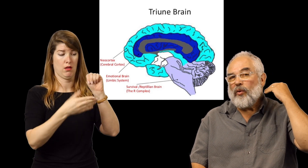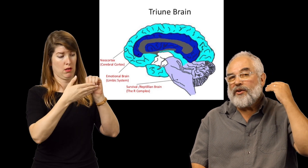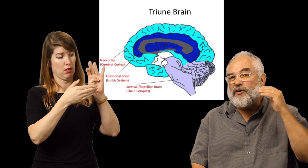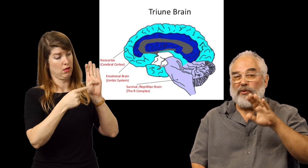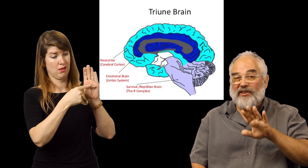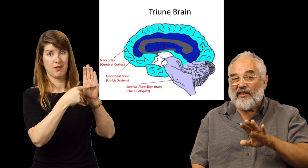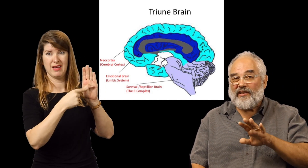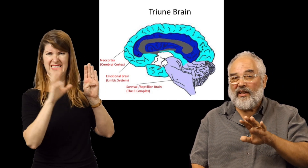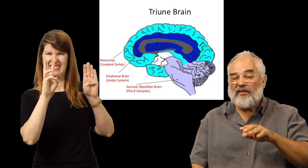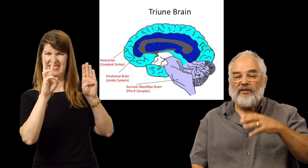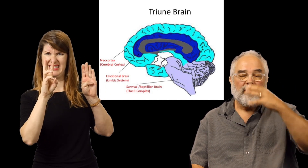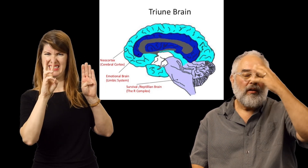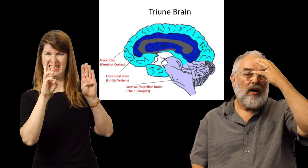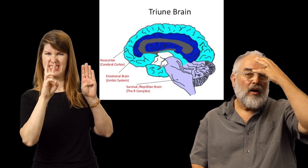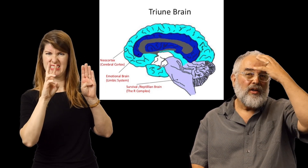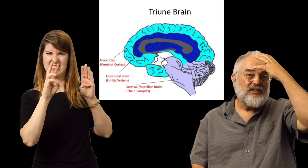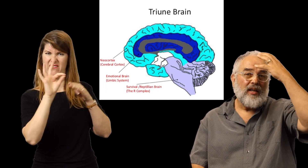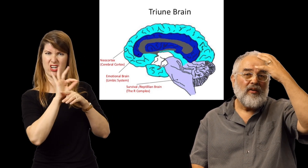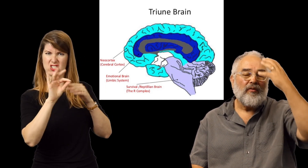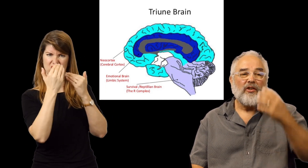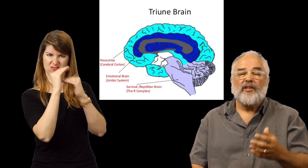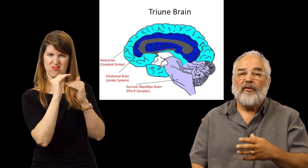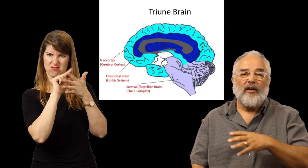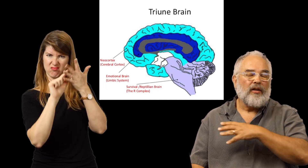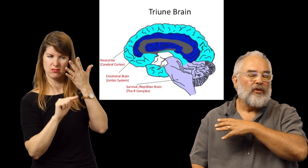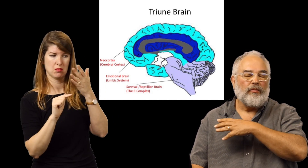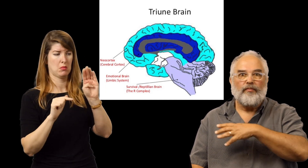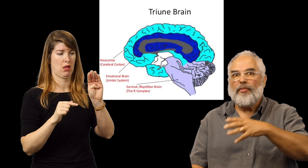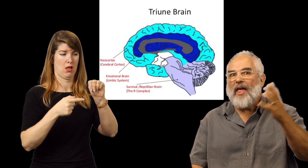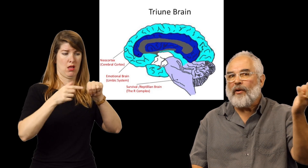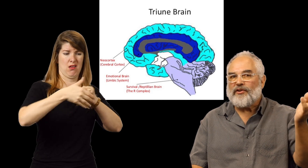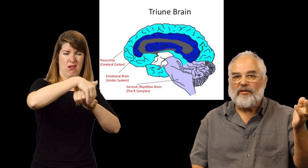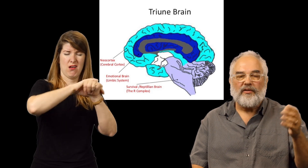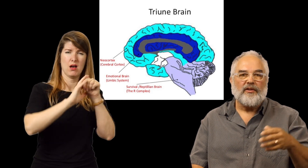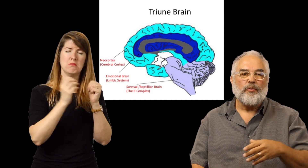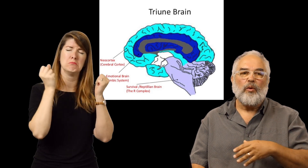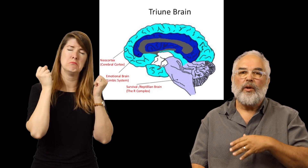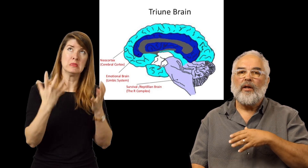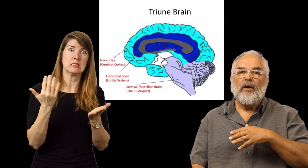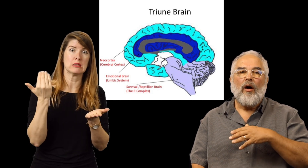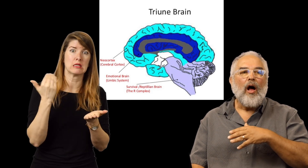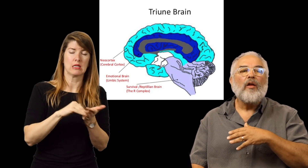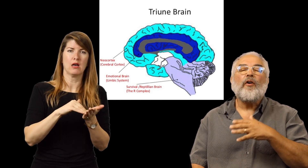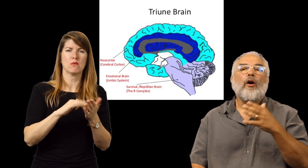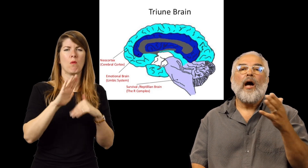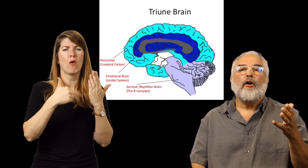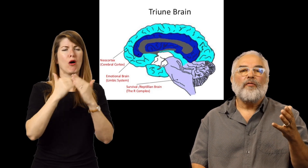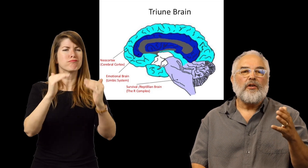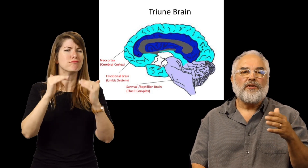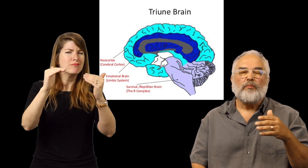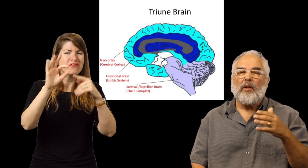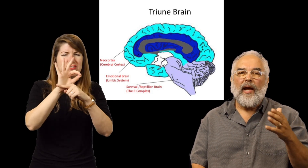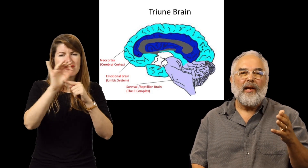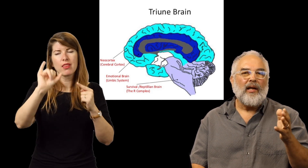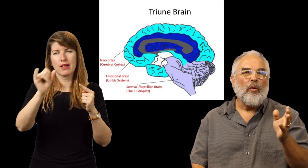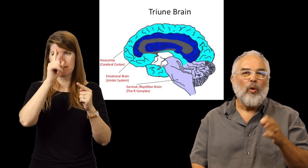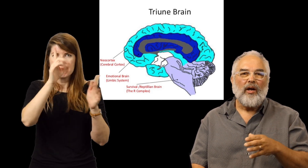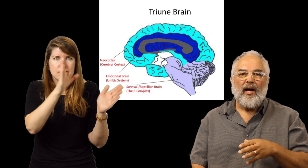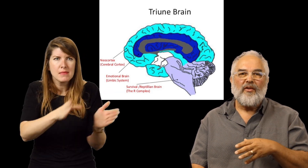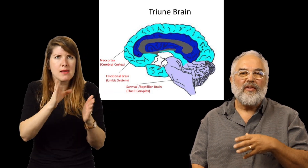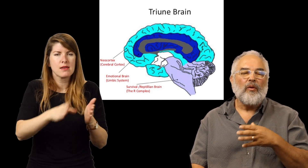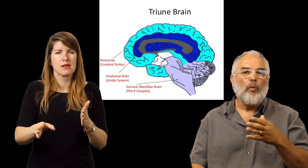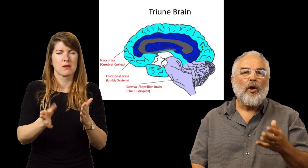brain can only do 6 things, our executive function area can do thousands. It's where all of our higher function,